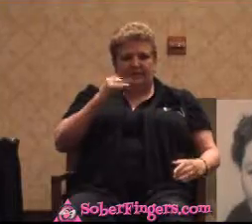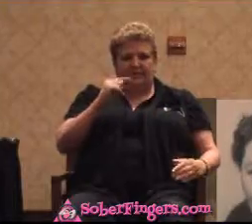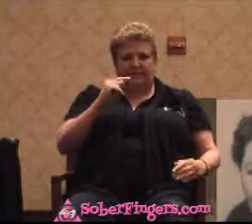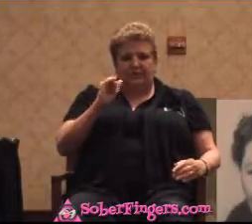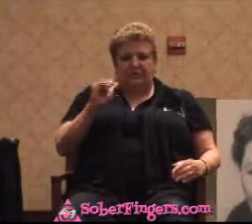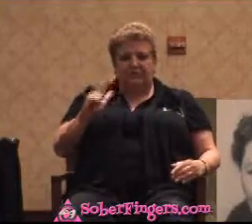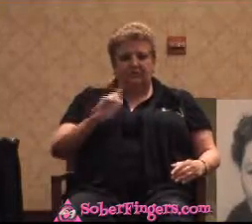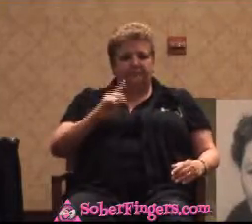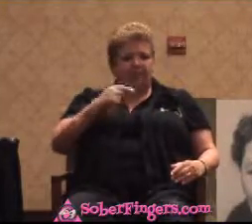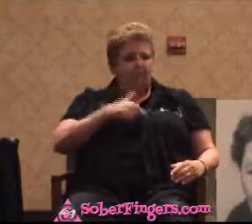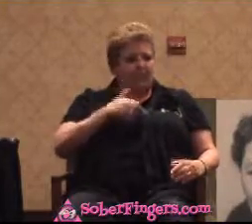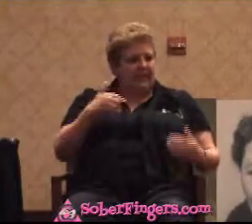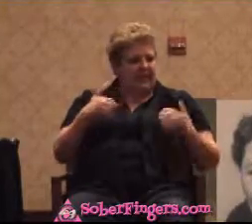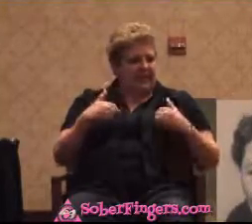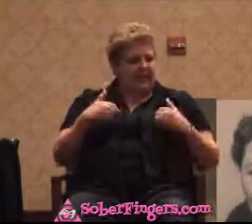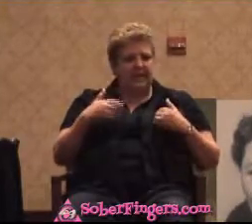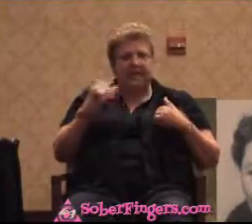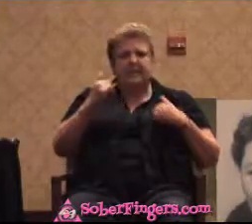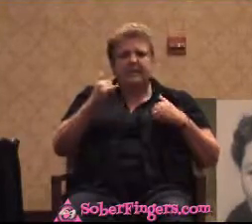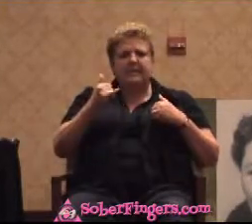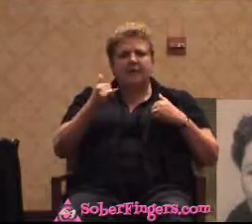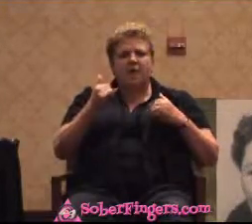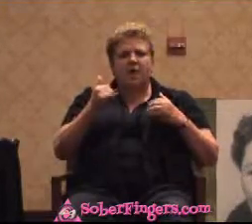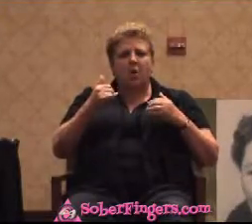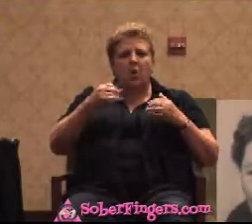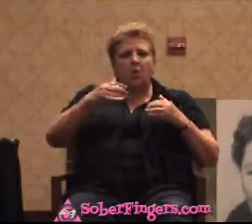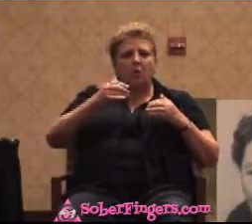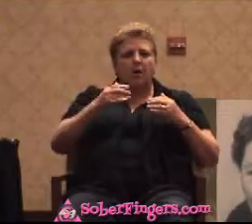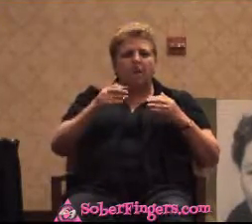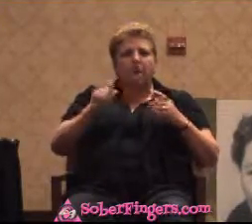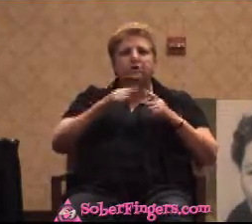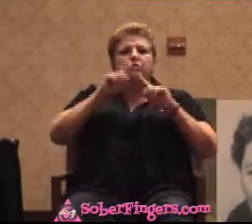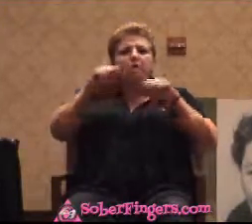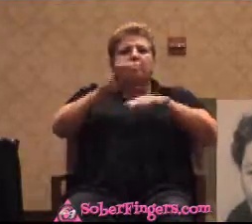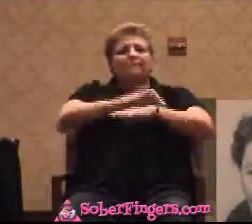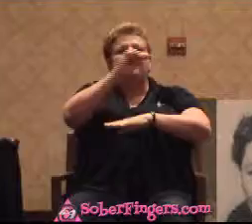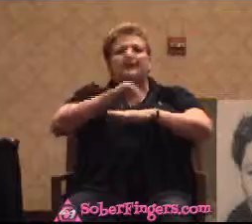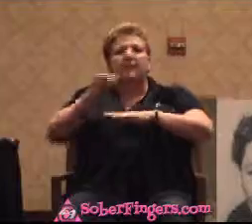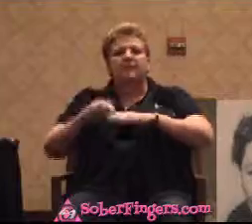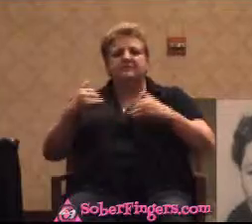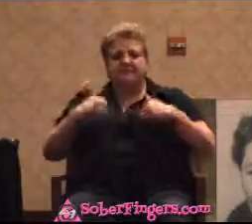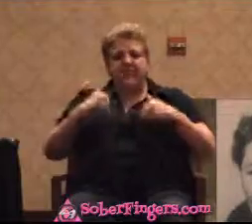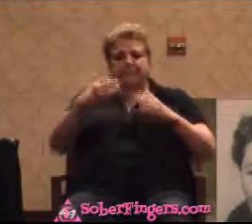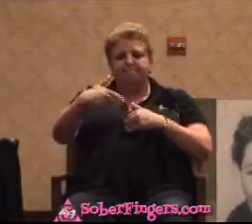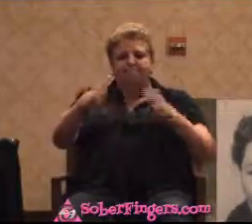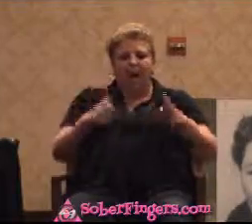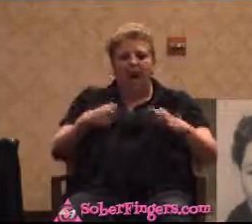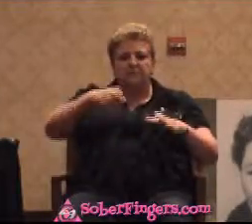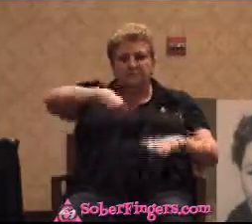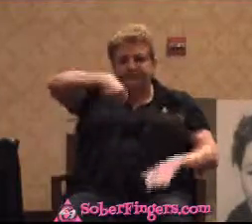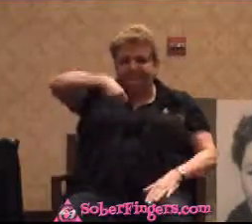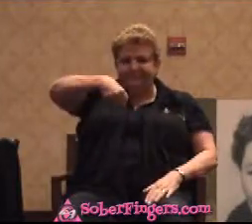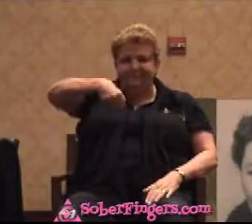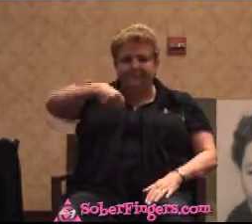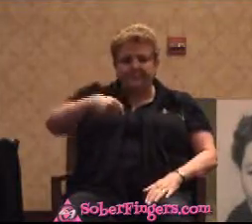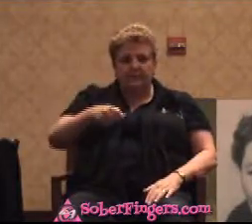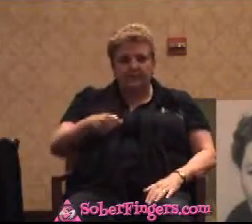box with about 6 holes in it when you went to McDonald's. And amazingly, somebody could talk through that thing.